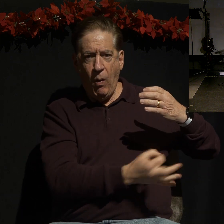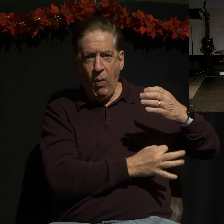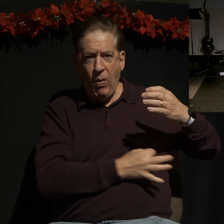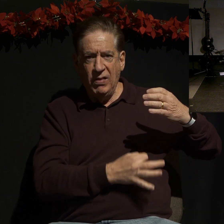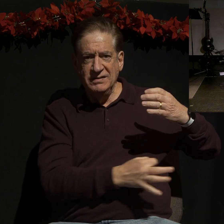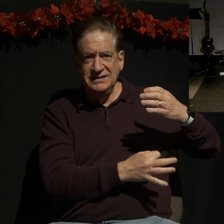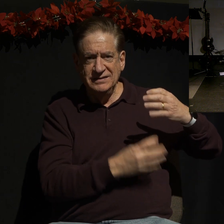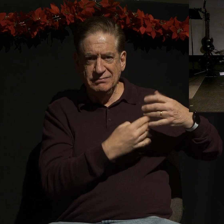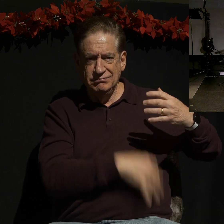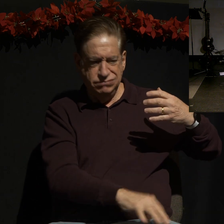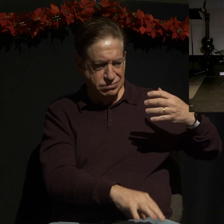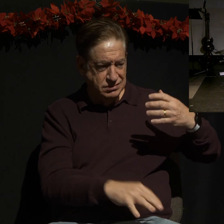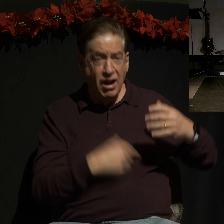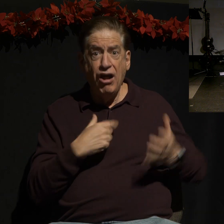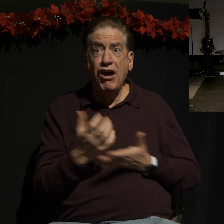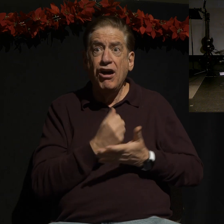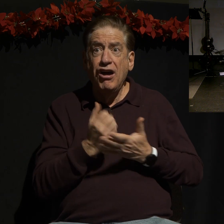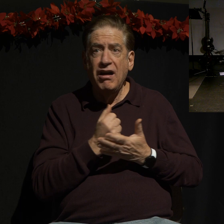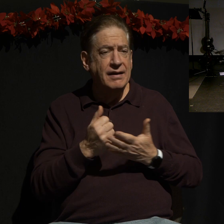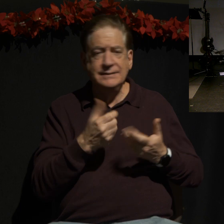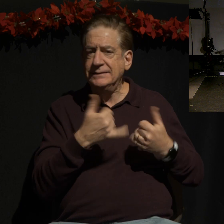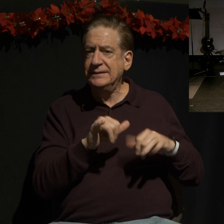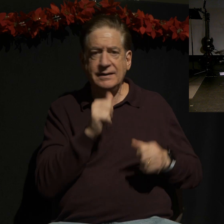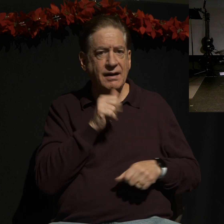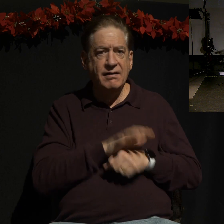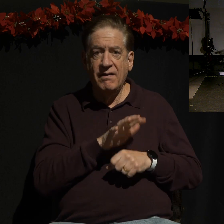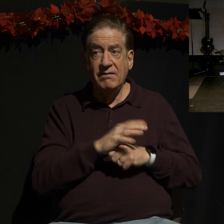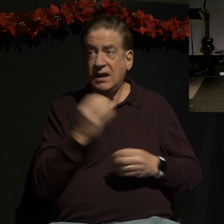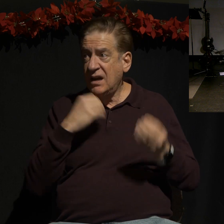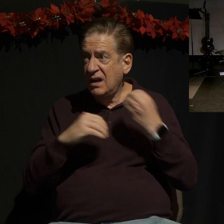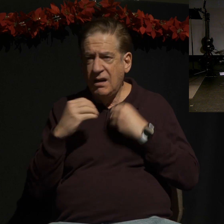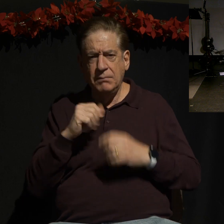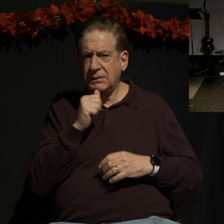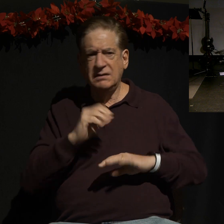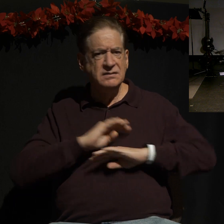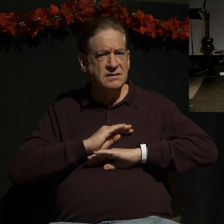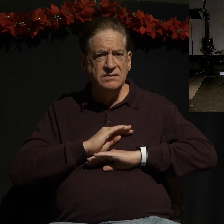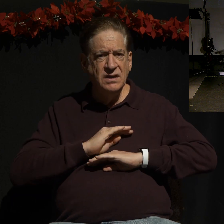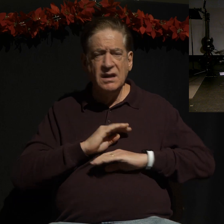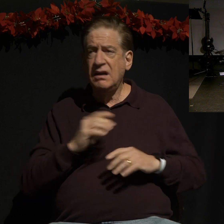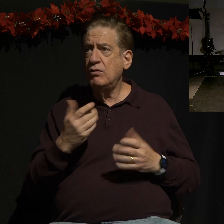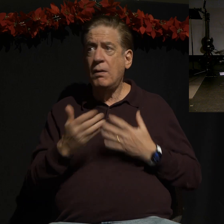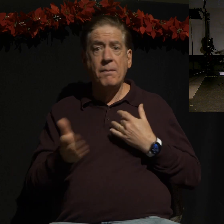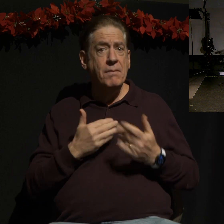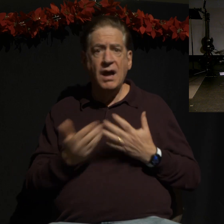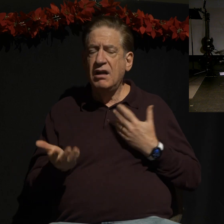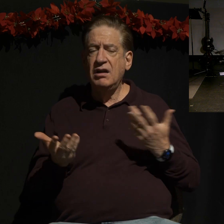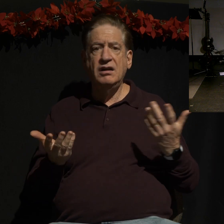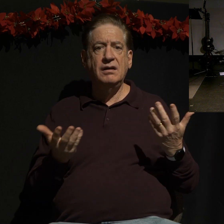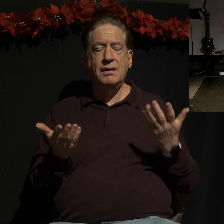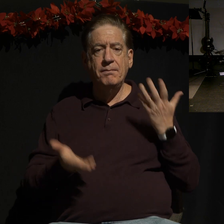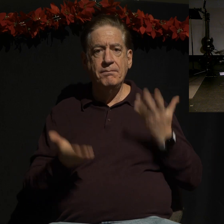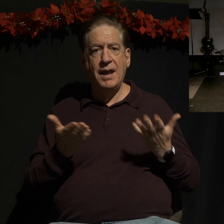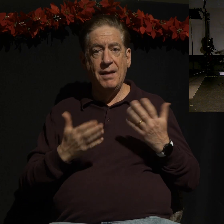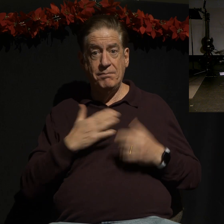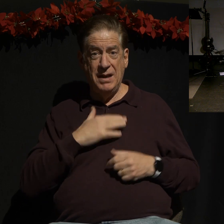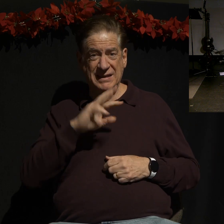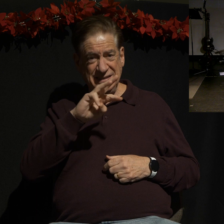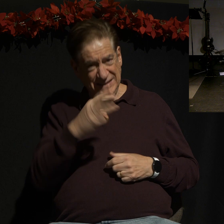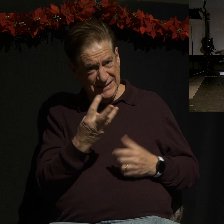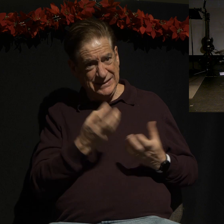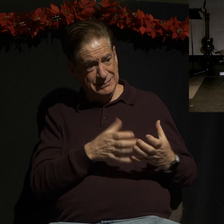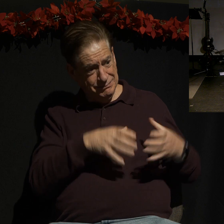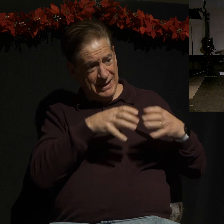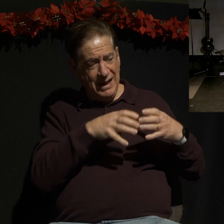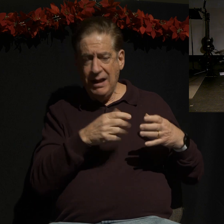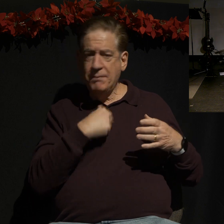I earn, I still don't have enough. No matter how much I eat, I'm not satisfied. No matter, that might be my 6th bag, but